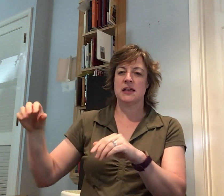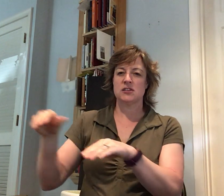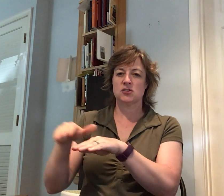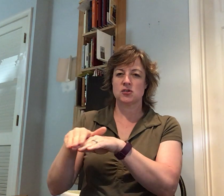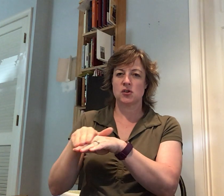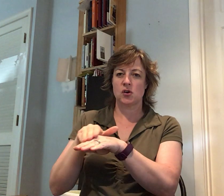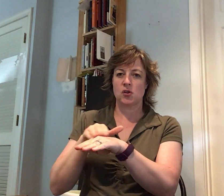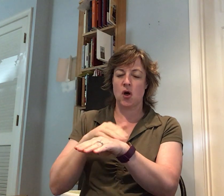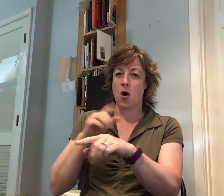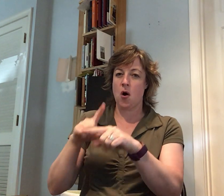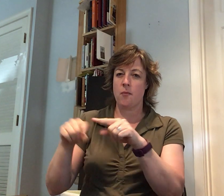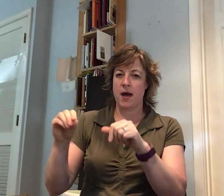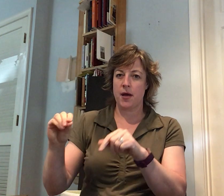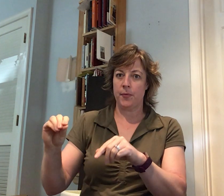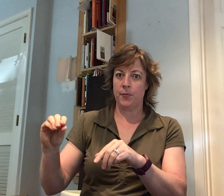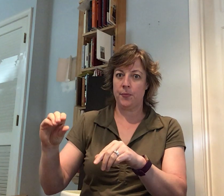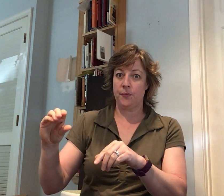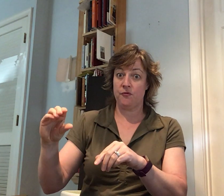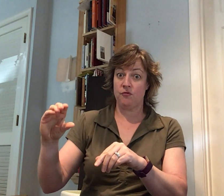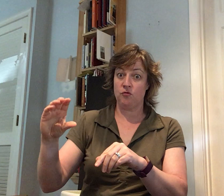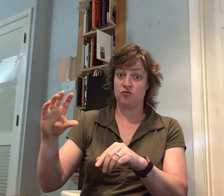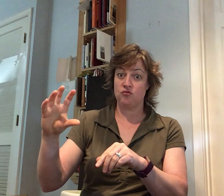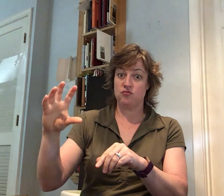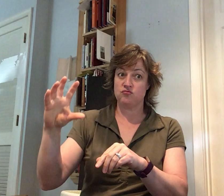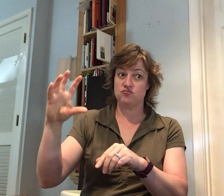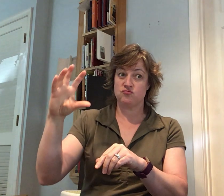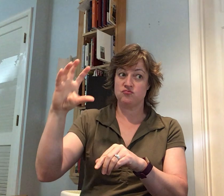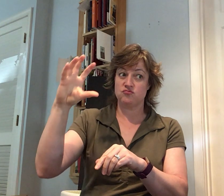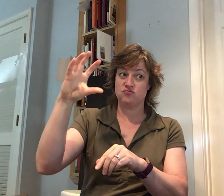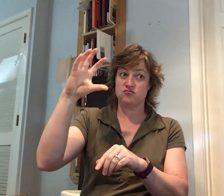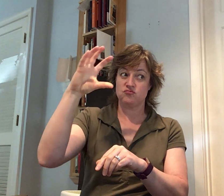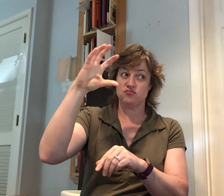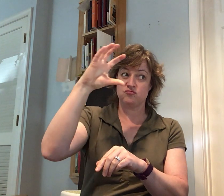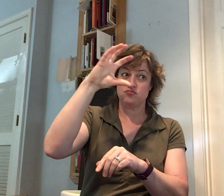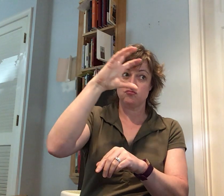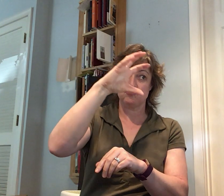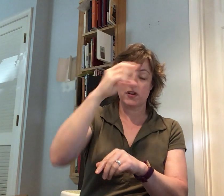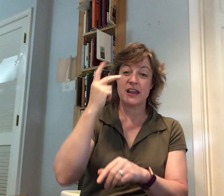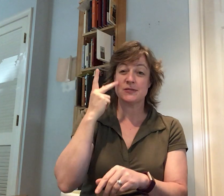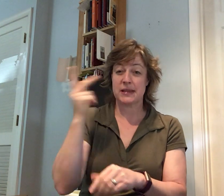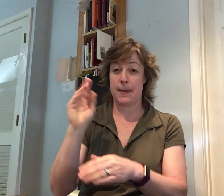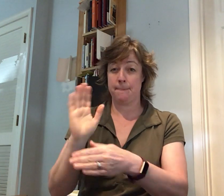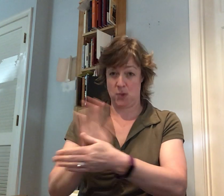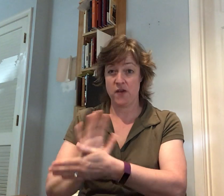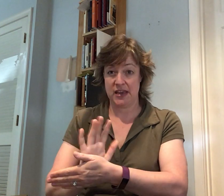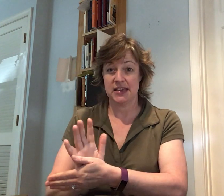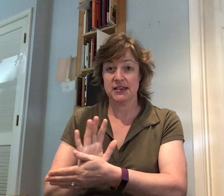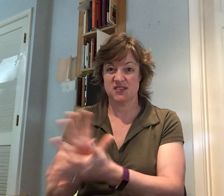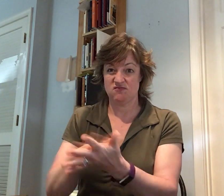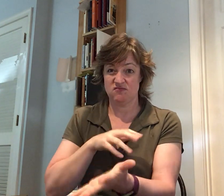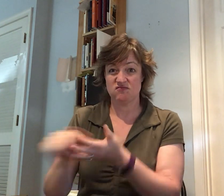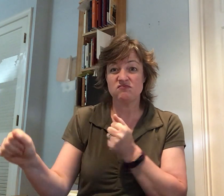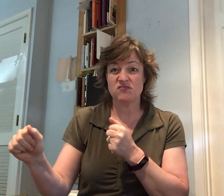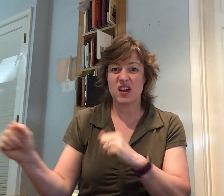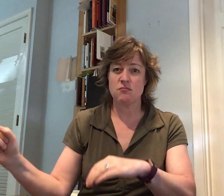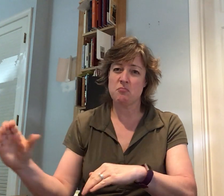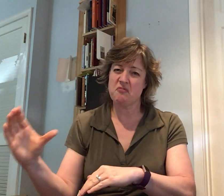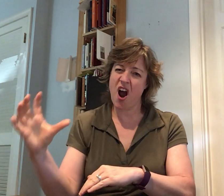of the wave increases. That is why, as we see in many disaster movies, seismic sea waves grow